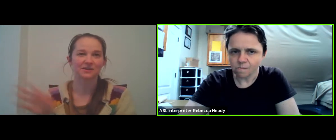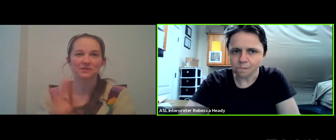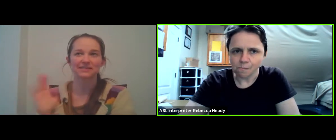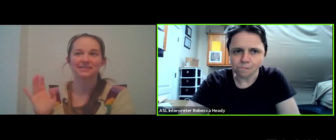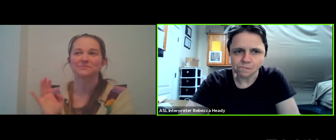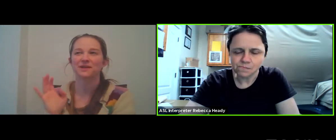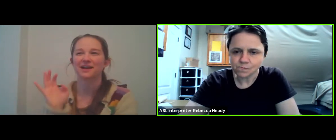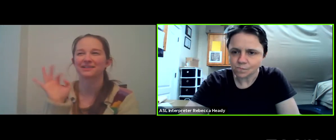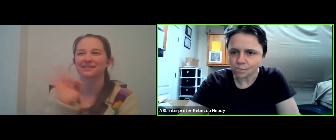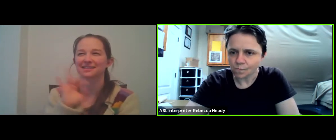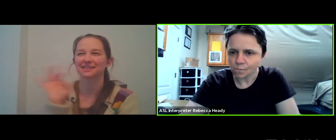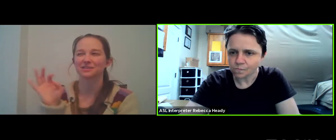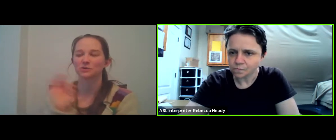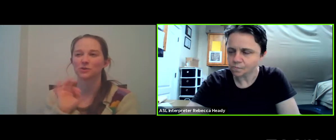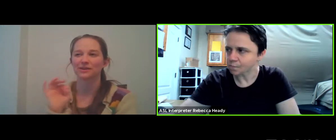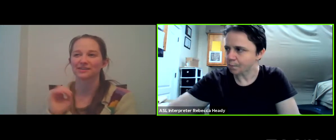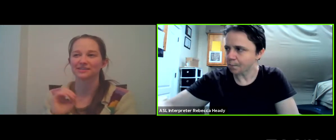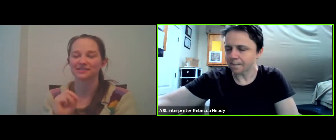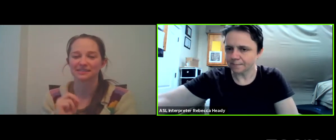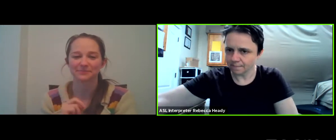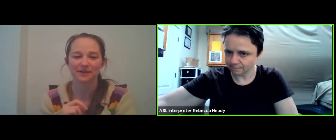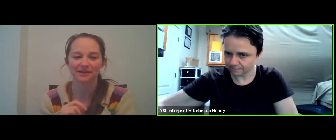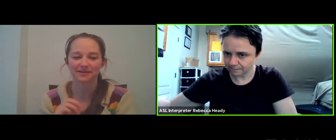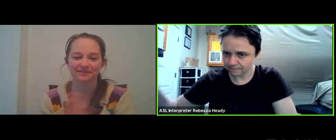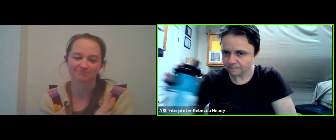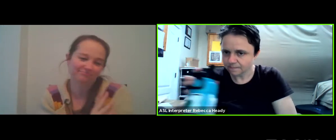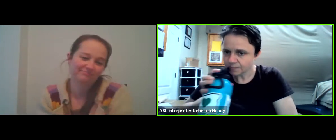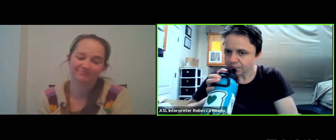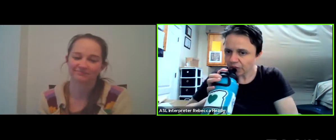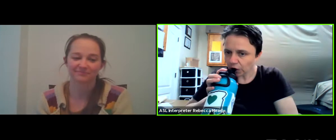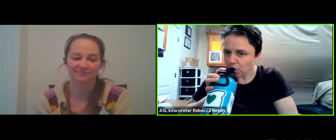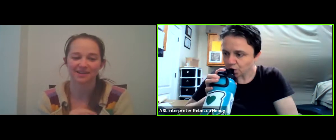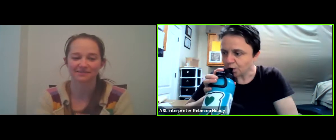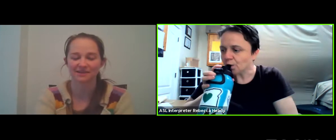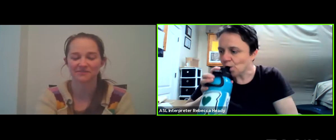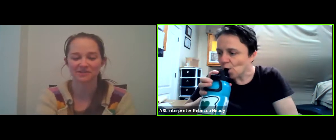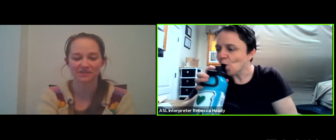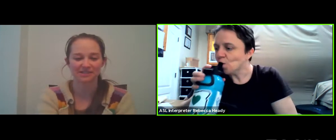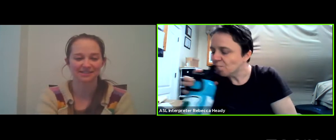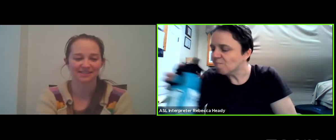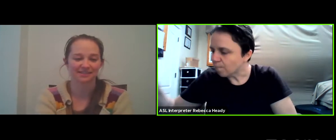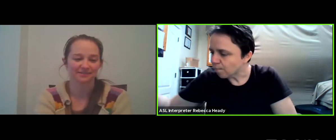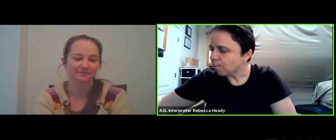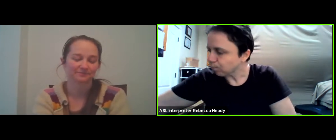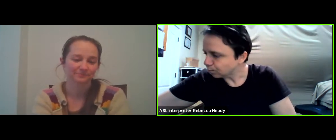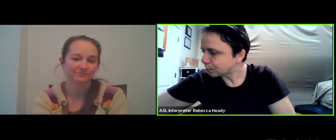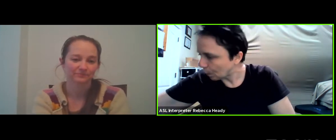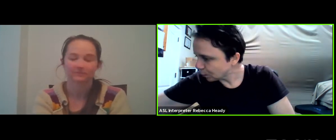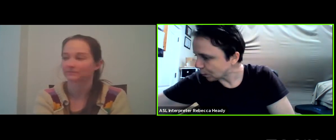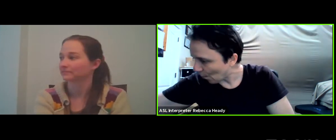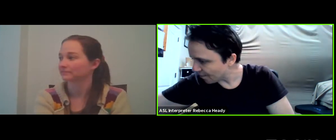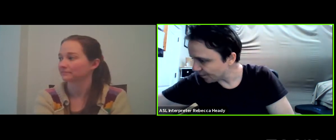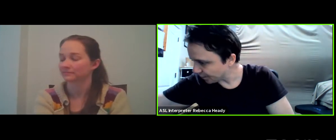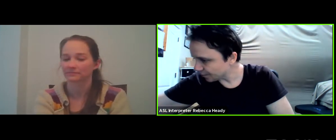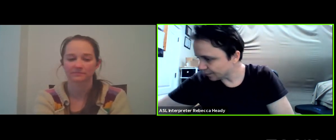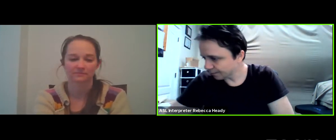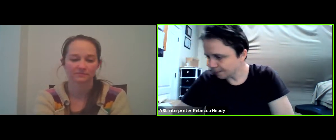think I just always need to practice like the 20s, but I don't have any questions.